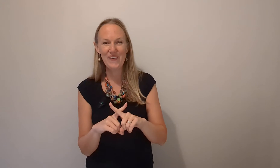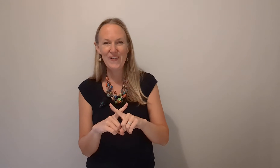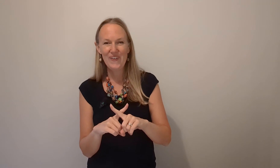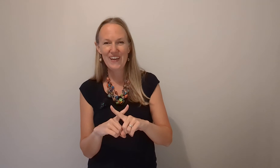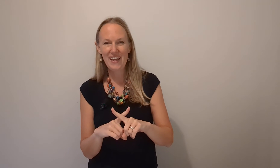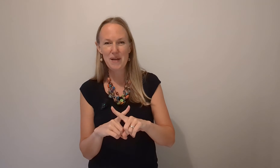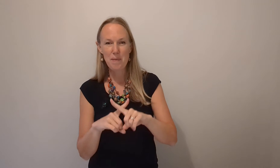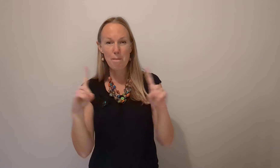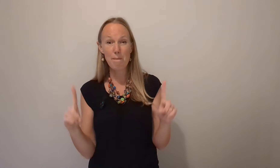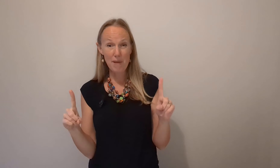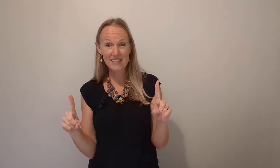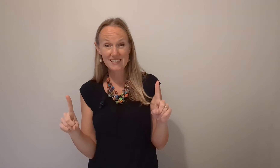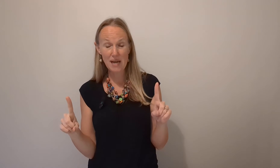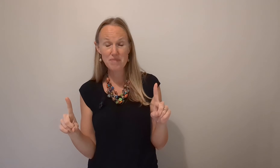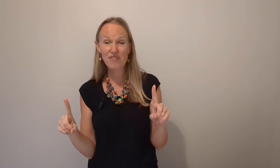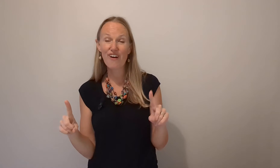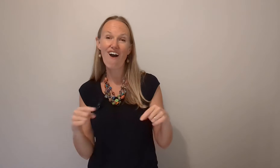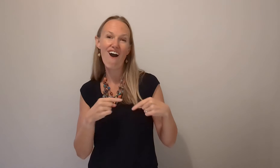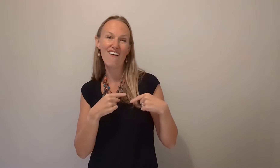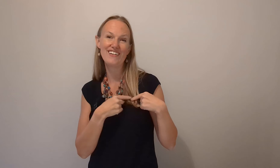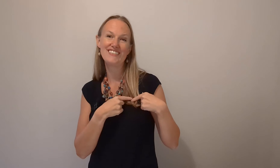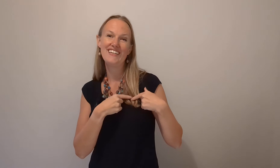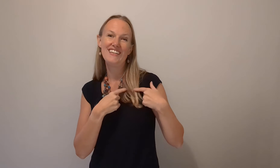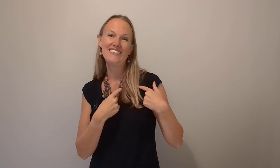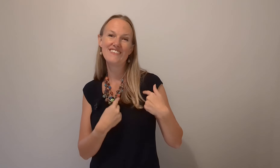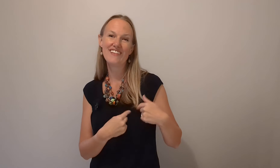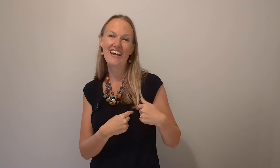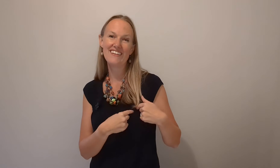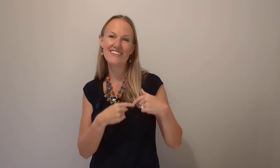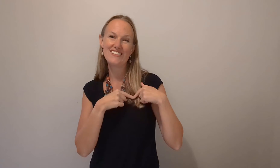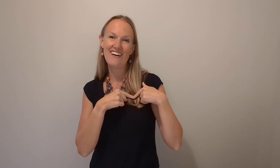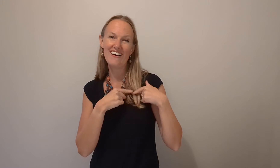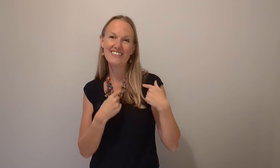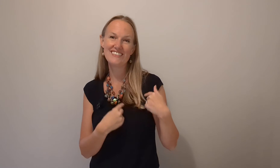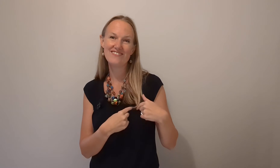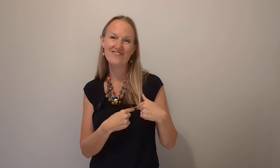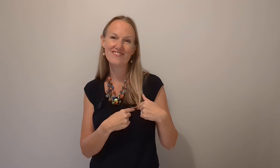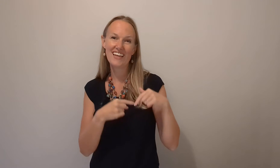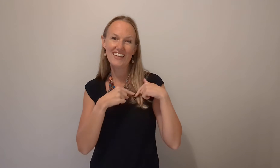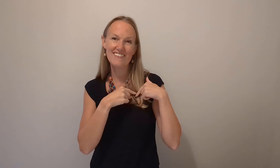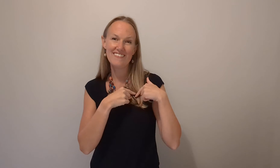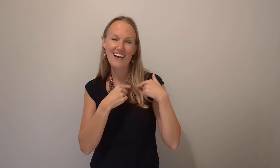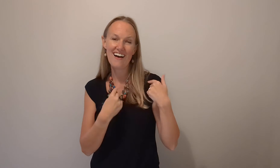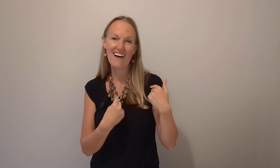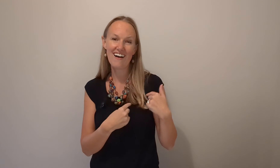Oh, okay, except for a heart. So for that, you're going to draw a heart, okay, a